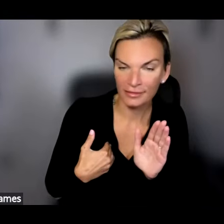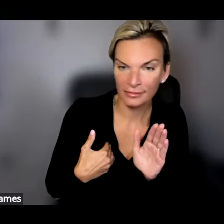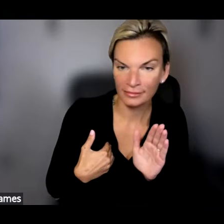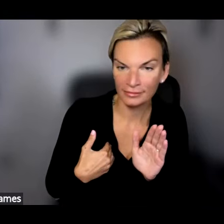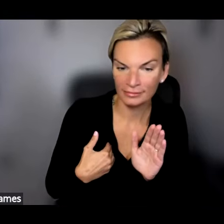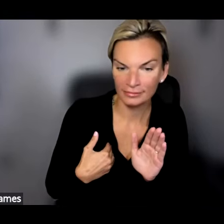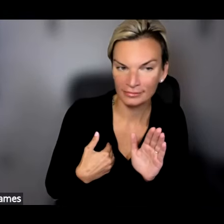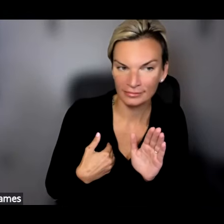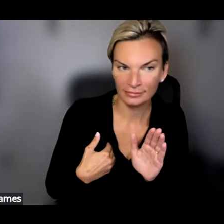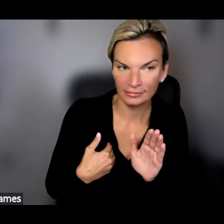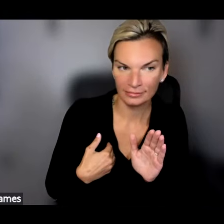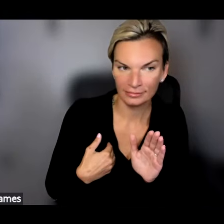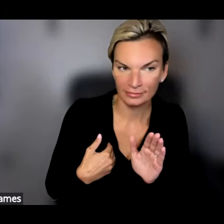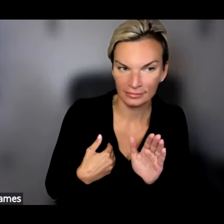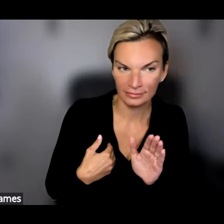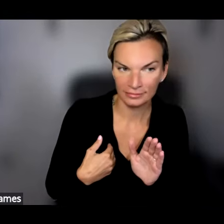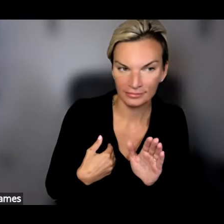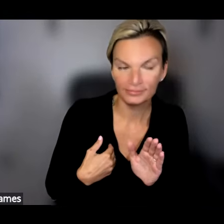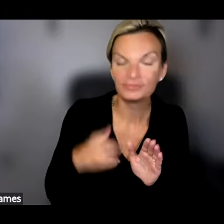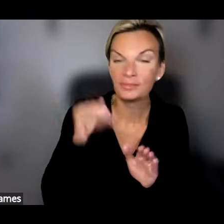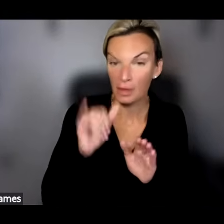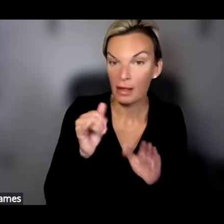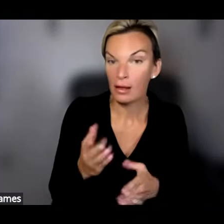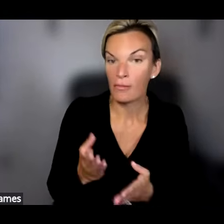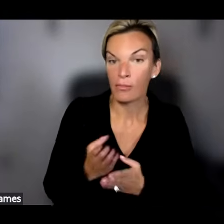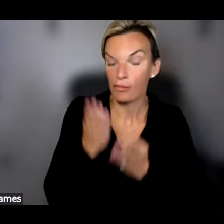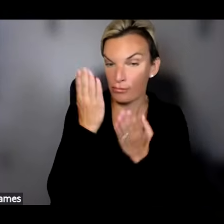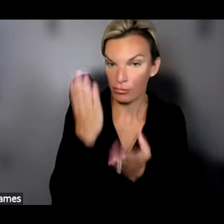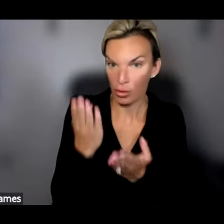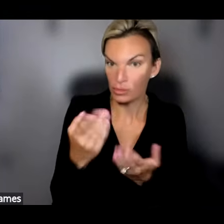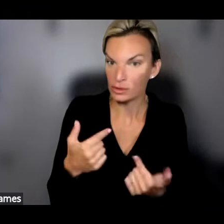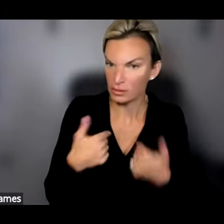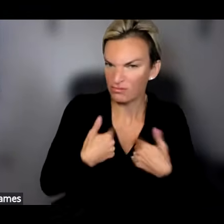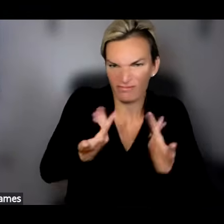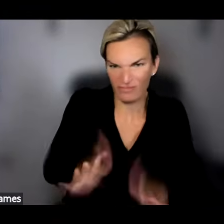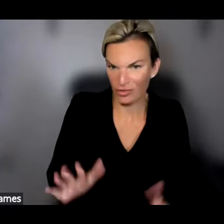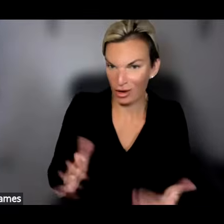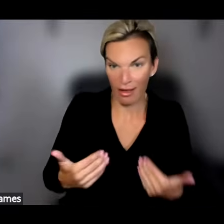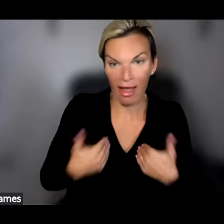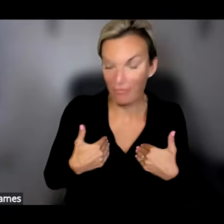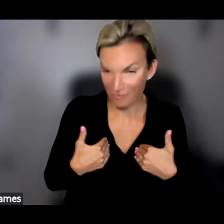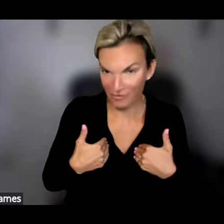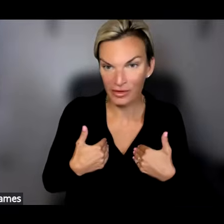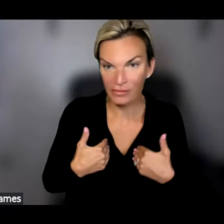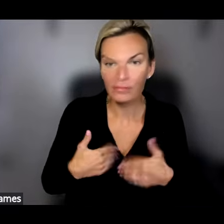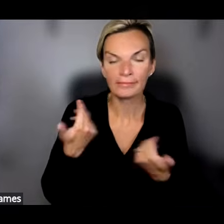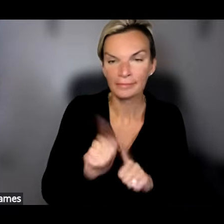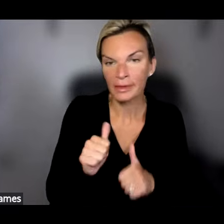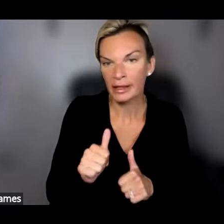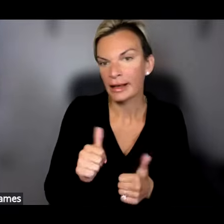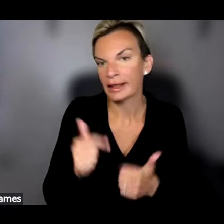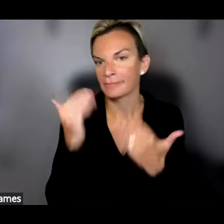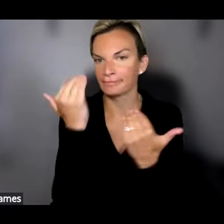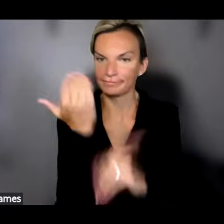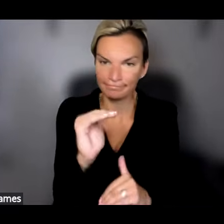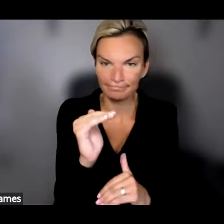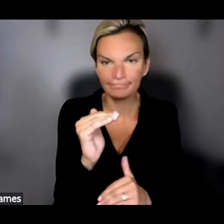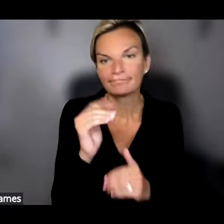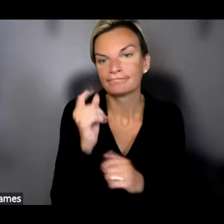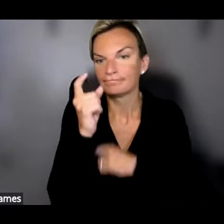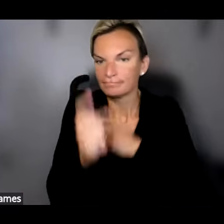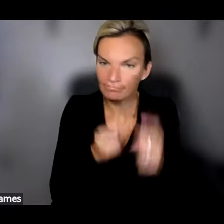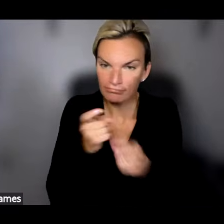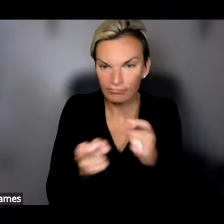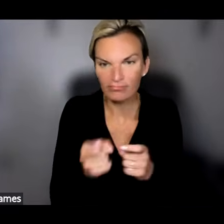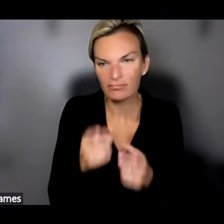No substantive component of the proposal falls outside either term. Restrictions, regulations, communications, and contributions are ordinary